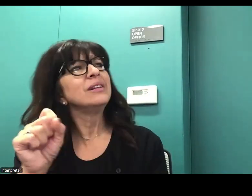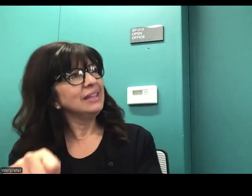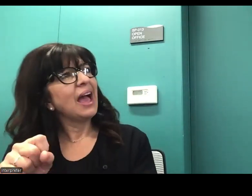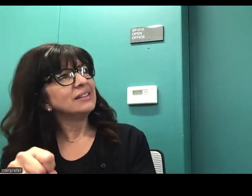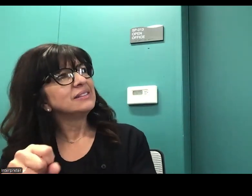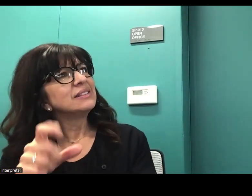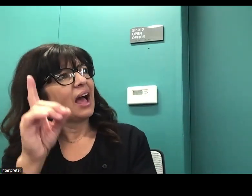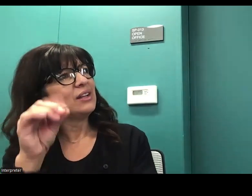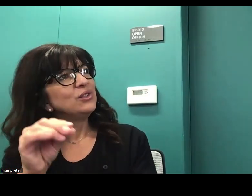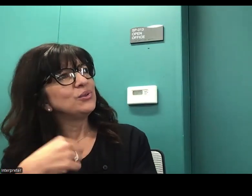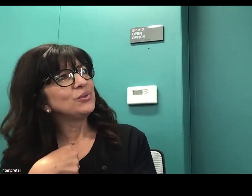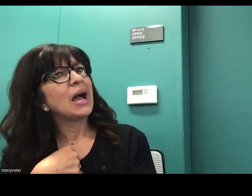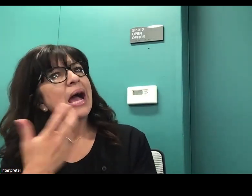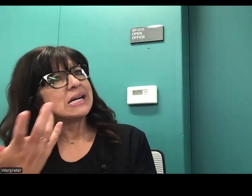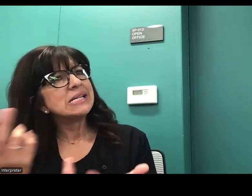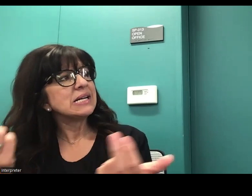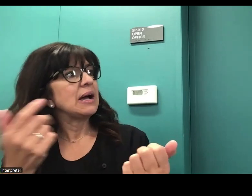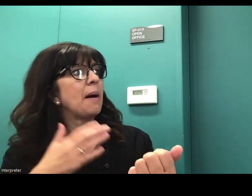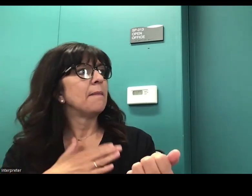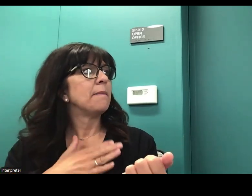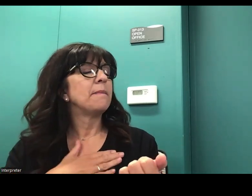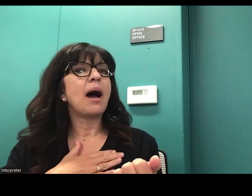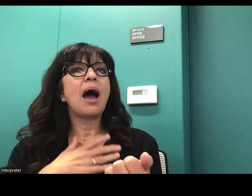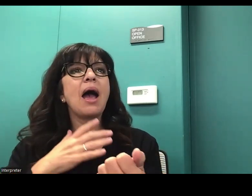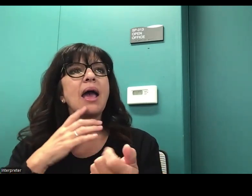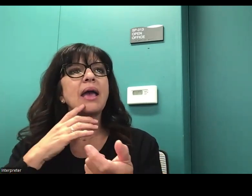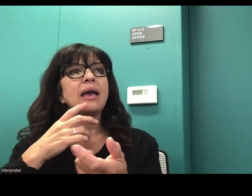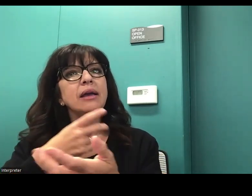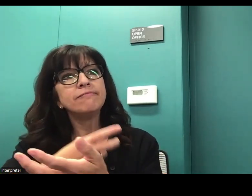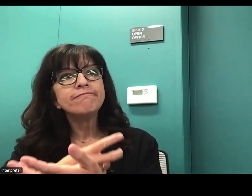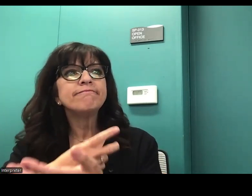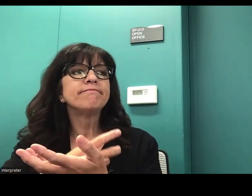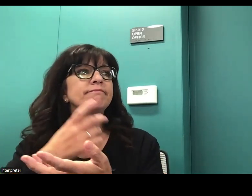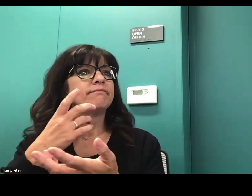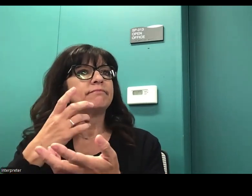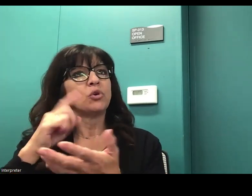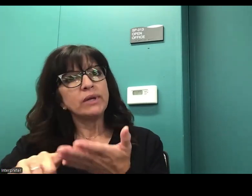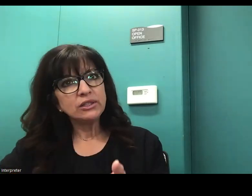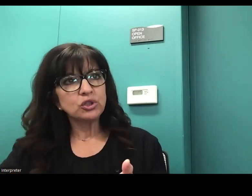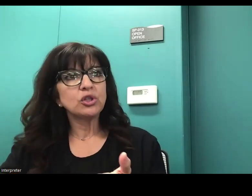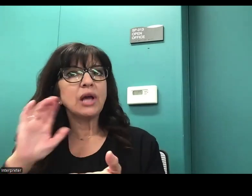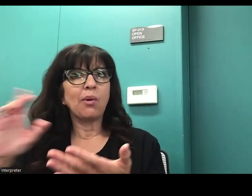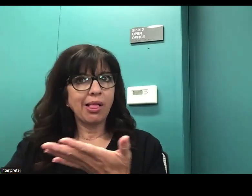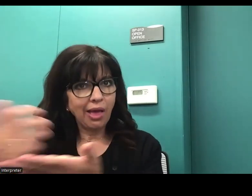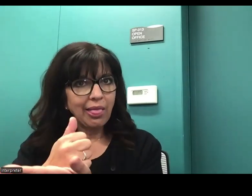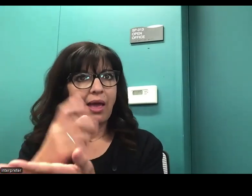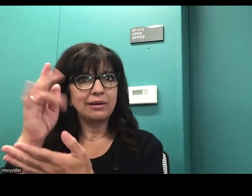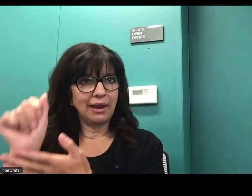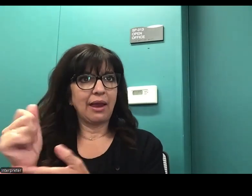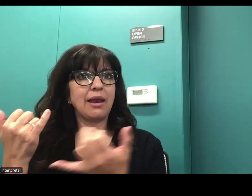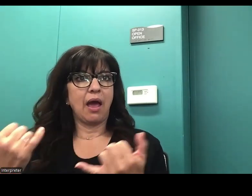telling me? My doctoral research that I'm going to be collecting data